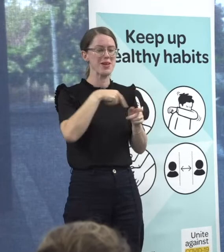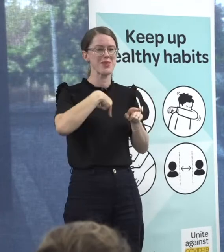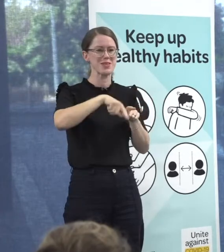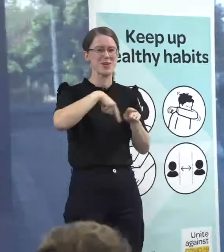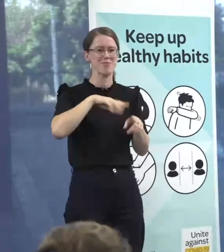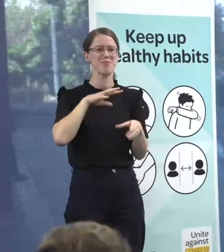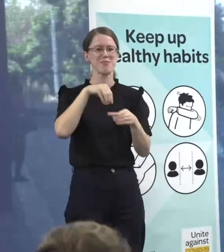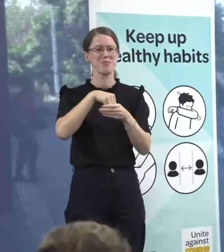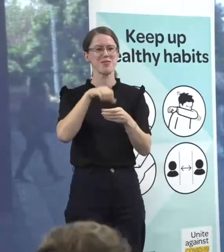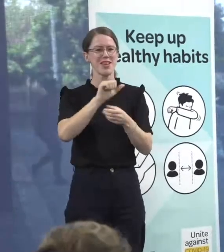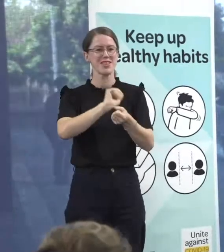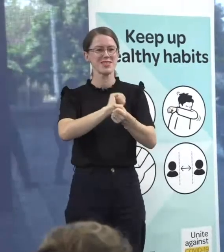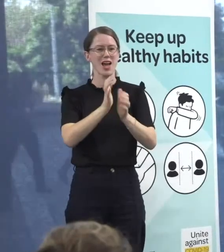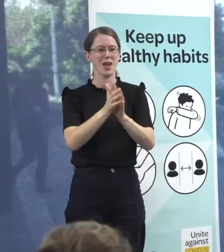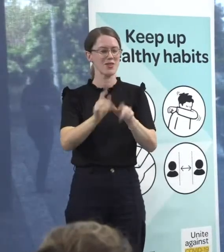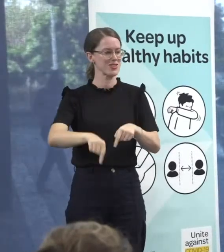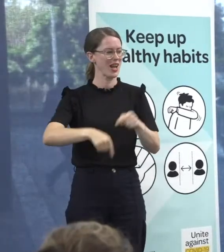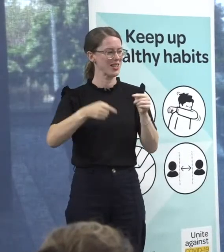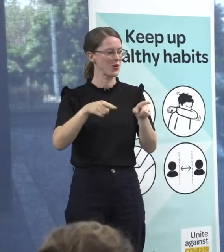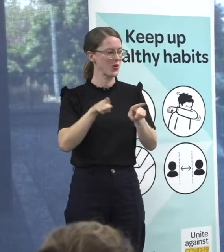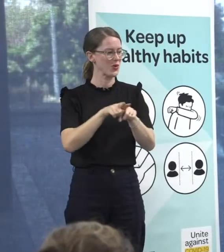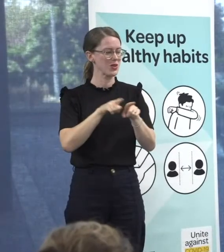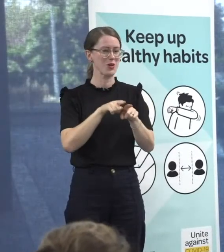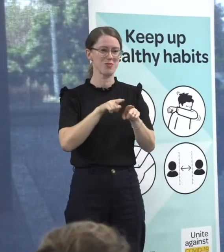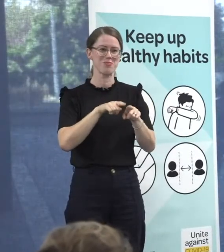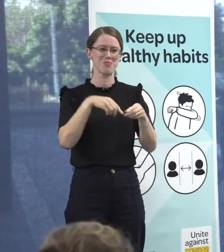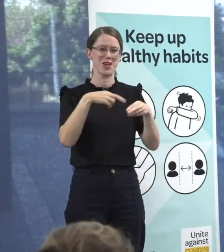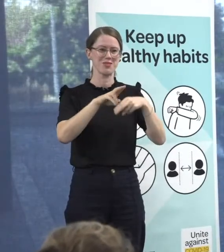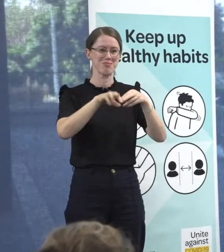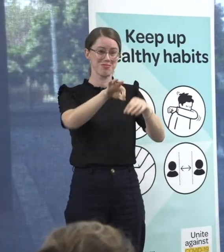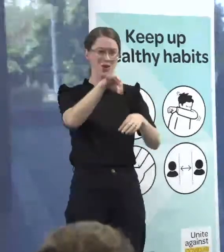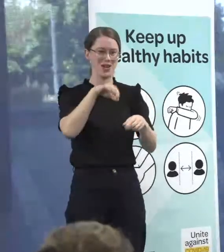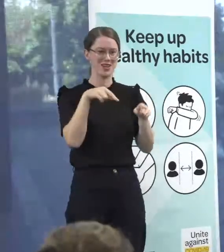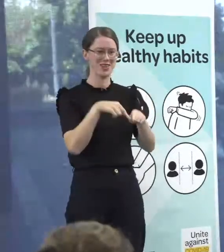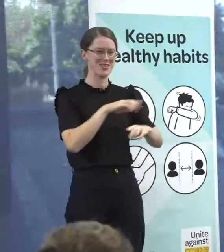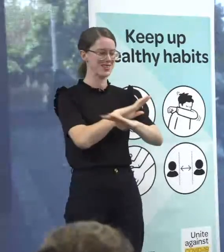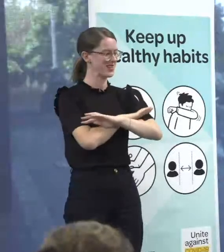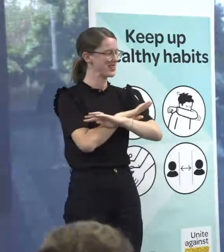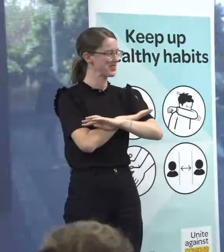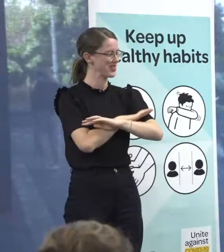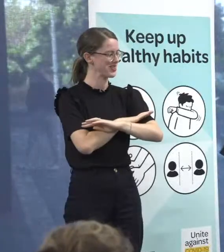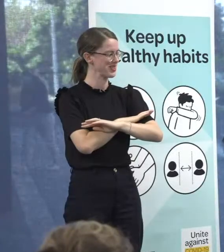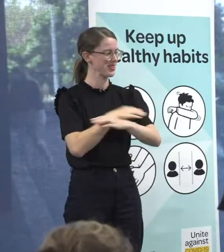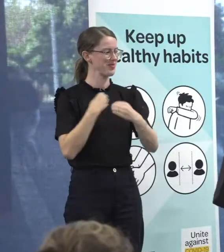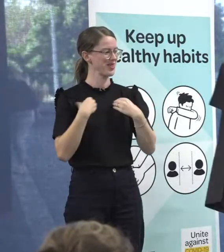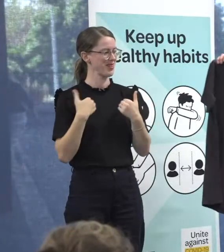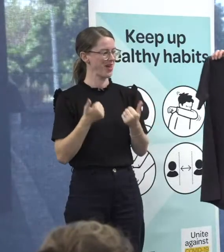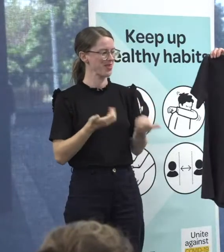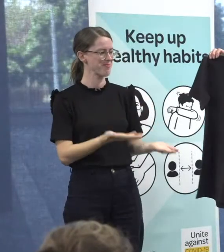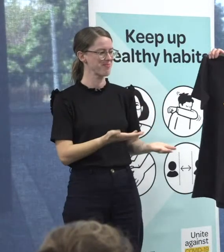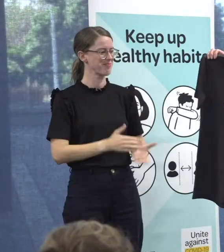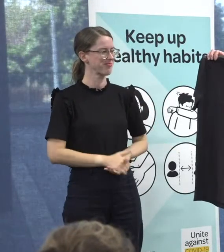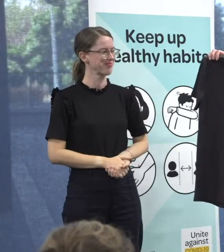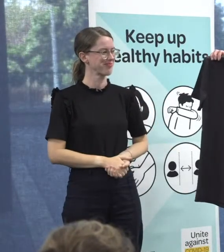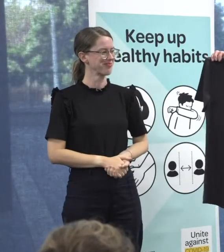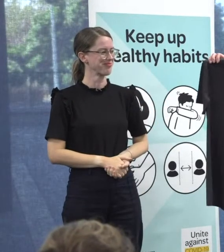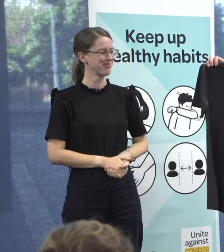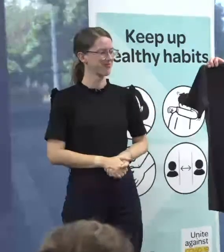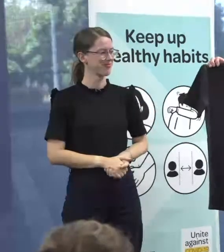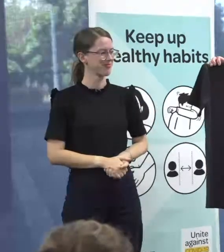week participate in the Sign Language Challenge, and also who kindly donated this T-shirt to the Ministry of Health here. Here we